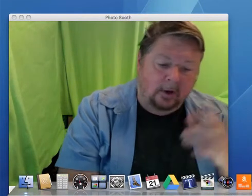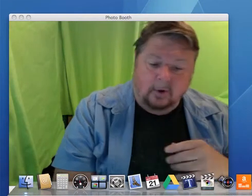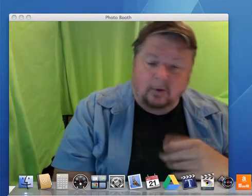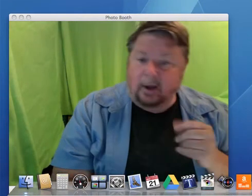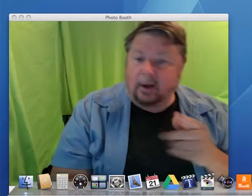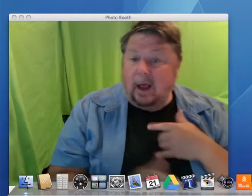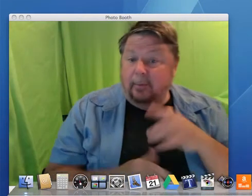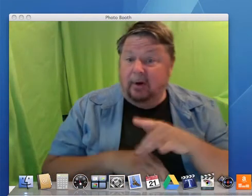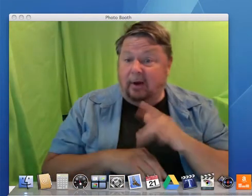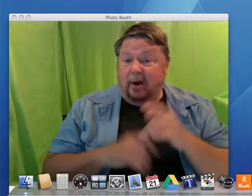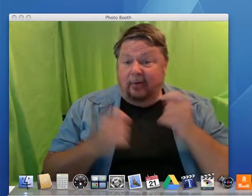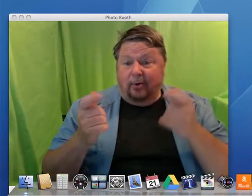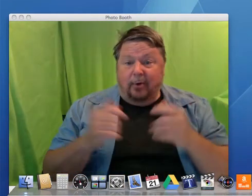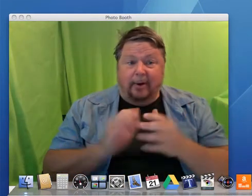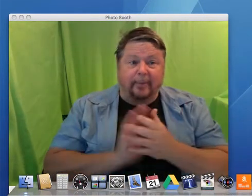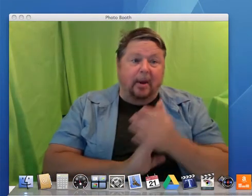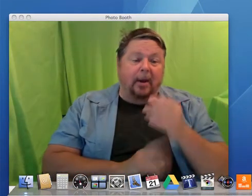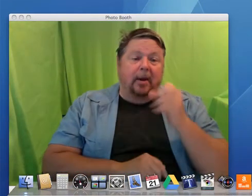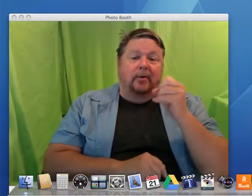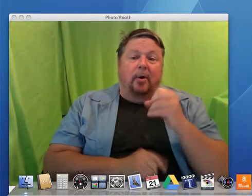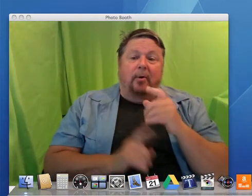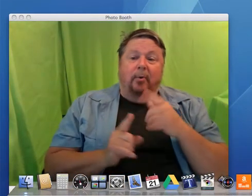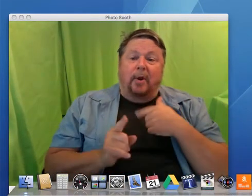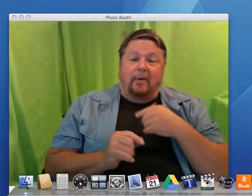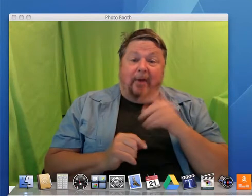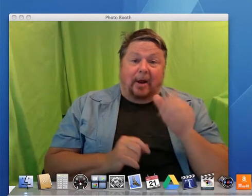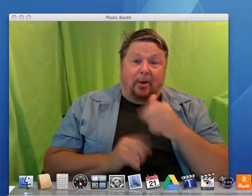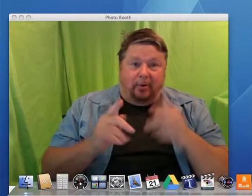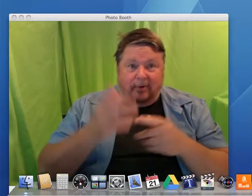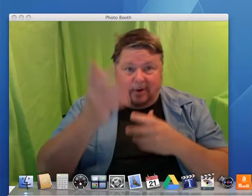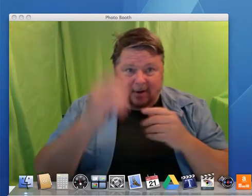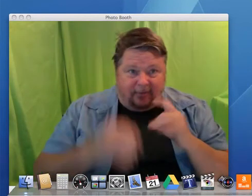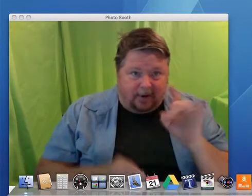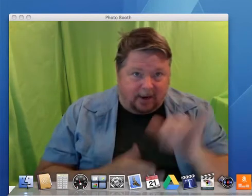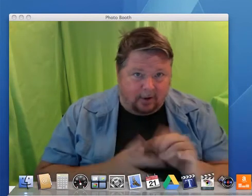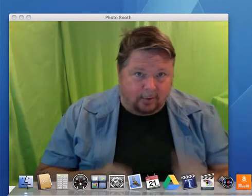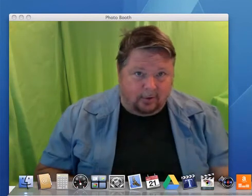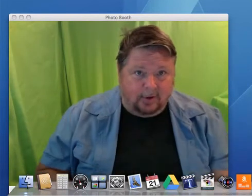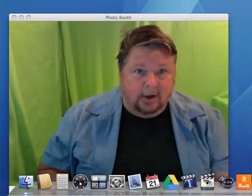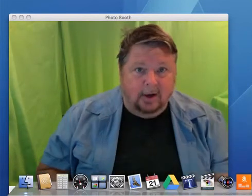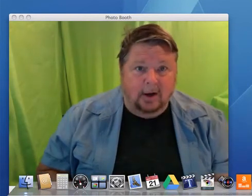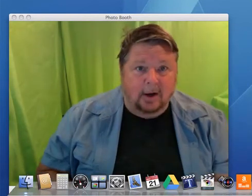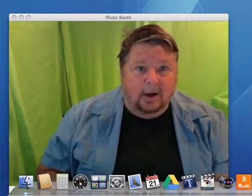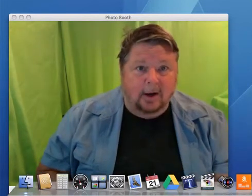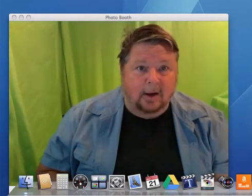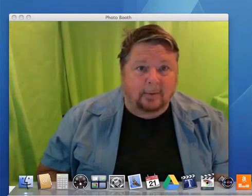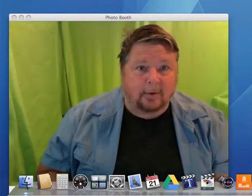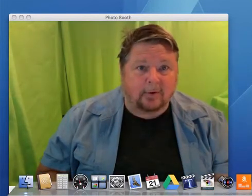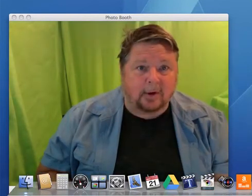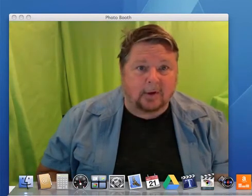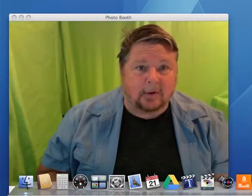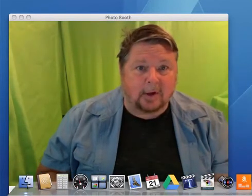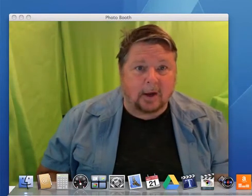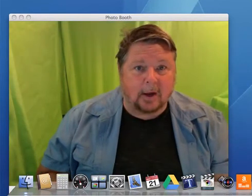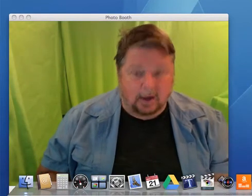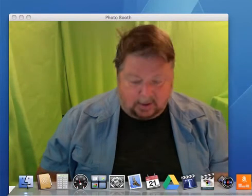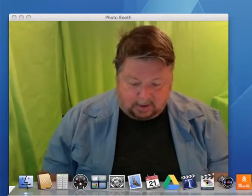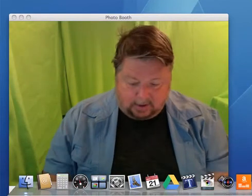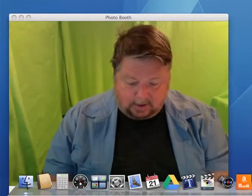Well, okay, I'm going to touch on it real quick. So we have another person. Let's find that other person. And that person is